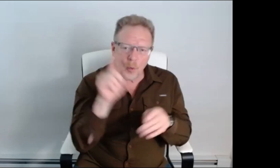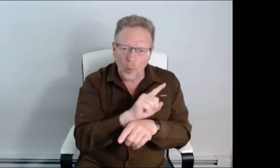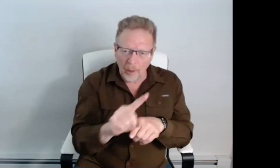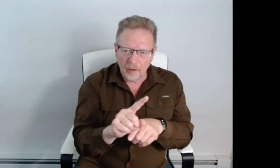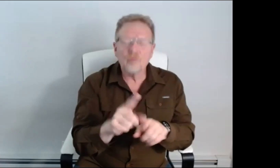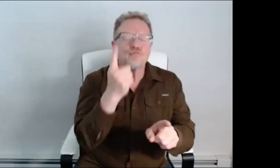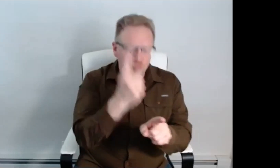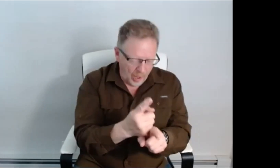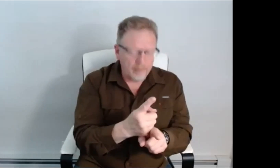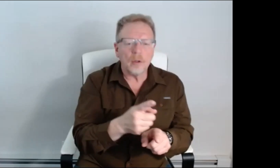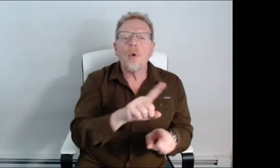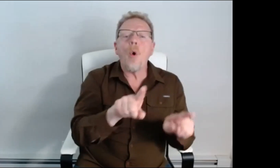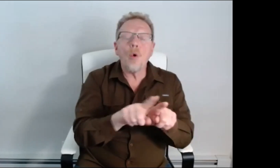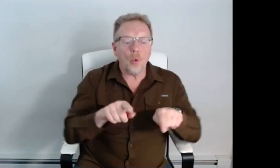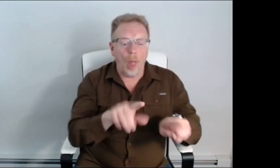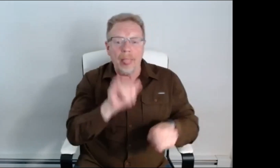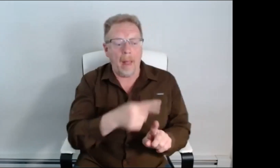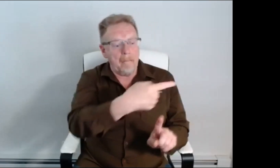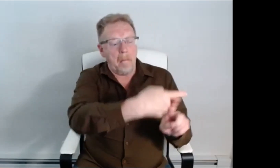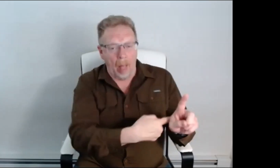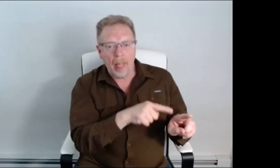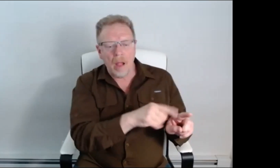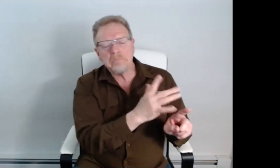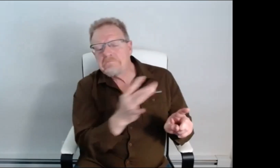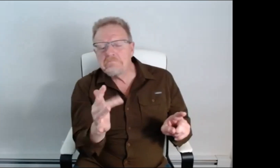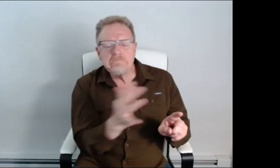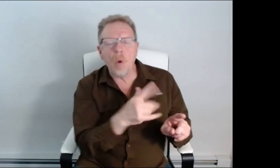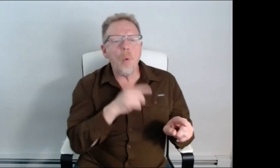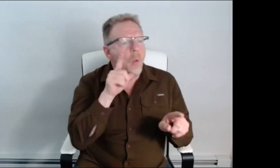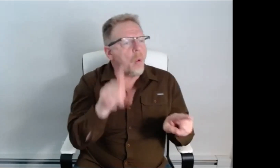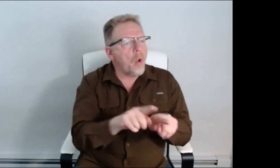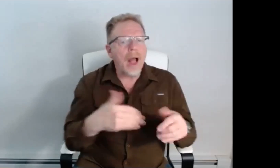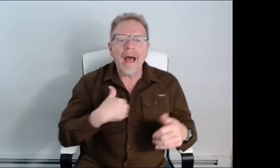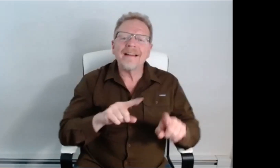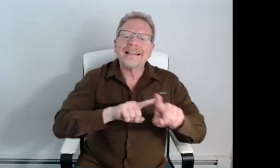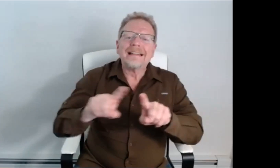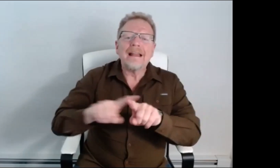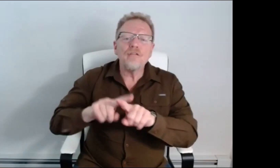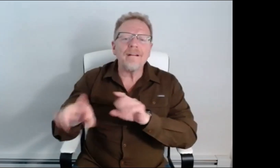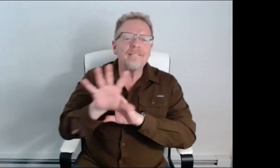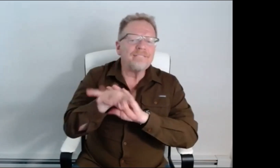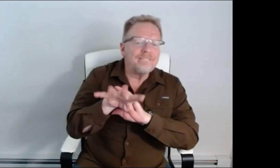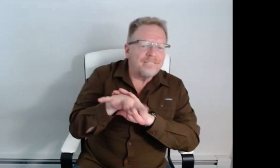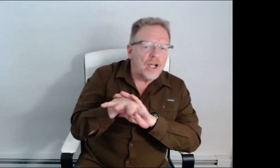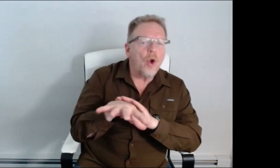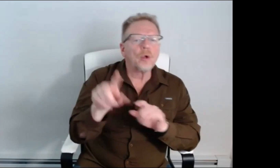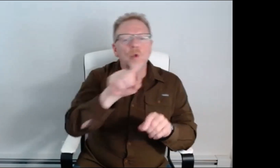we were also during that month at some point, we're also going to have different video Zoom